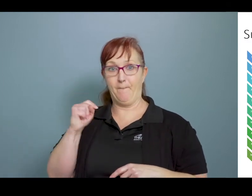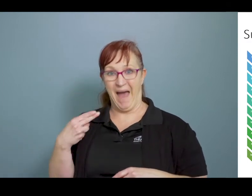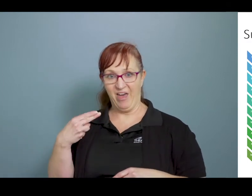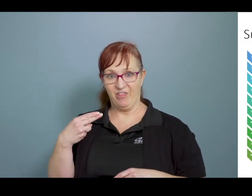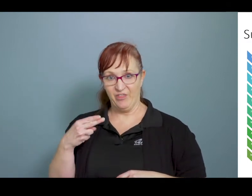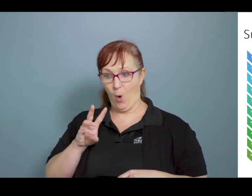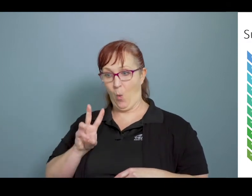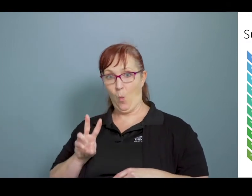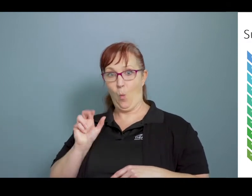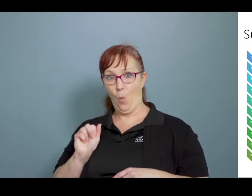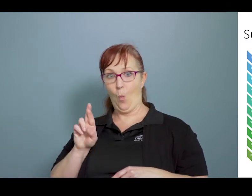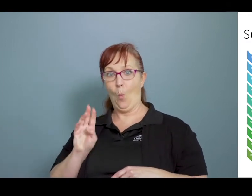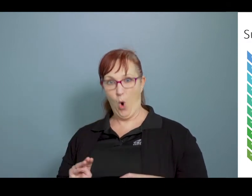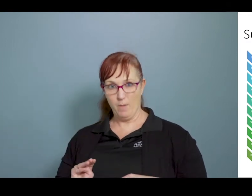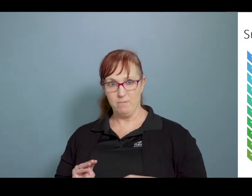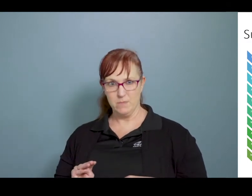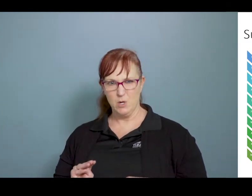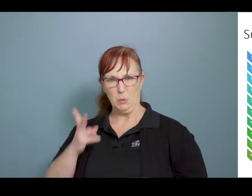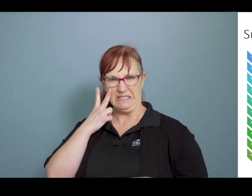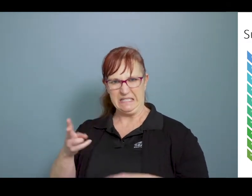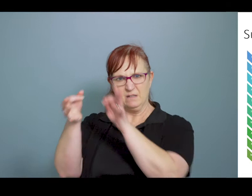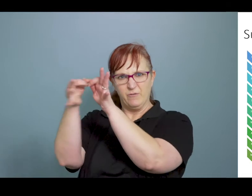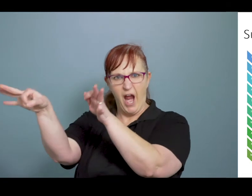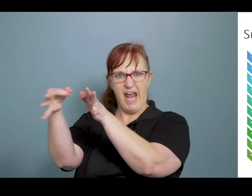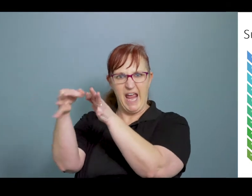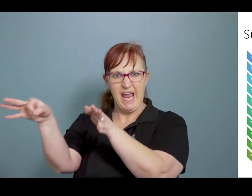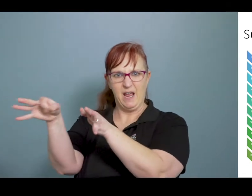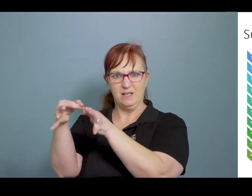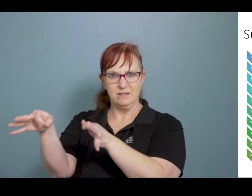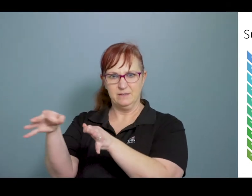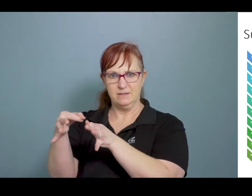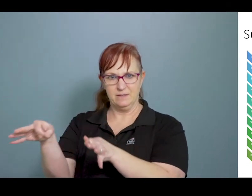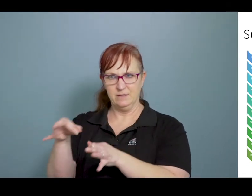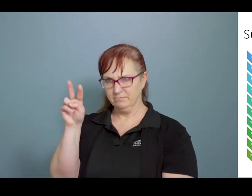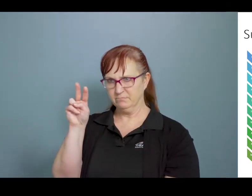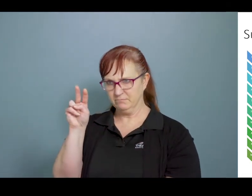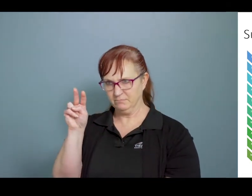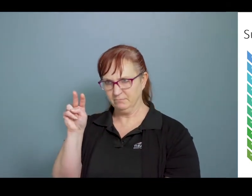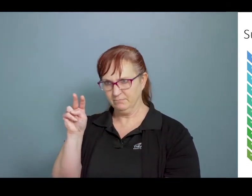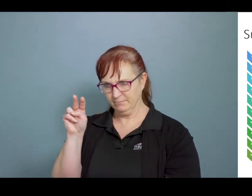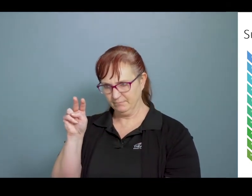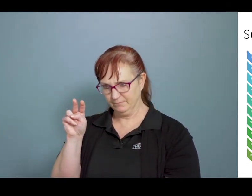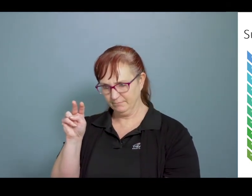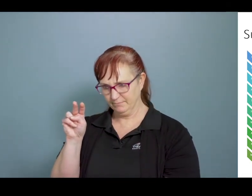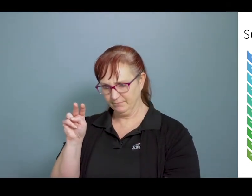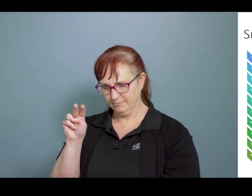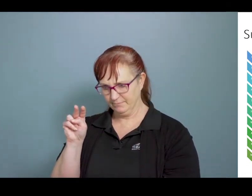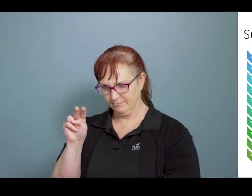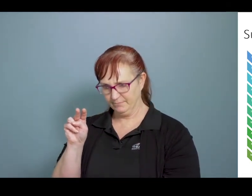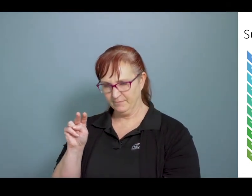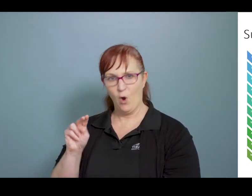use, purposelessness, not feeling a reason for living, anxiety, feeling trapped, hopeless,